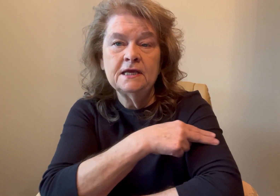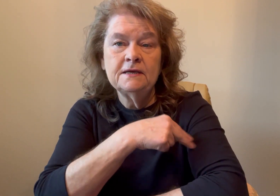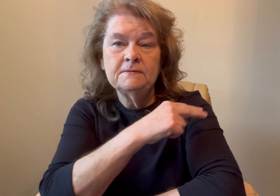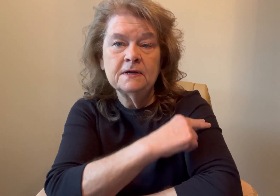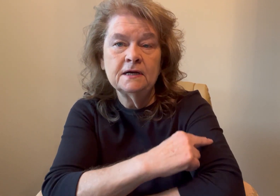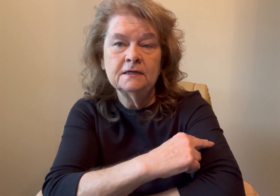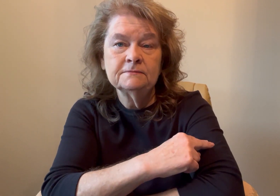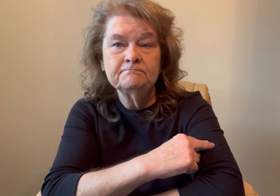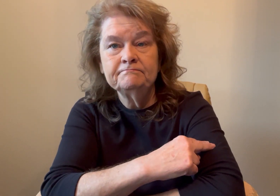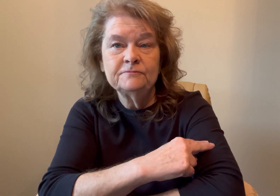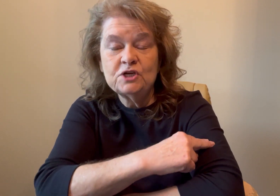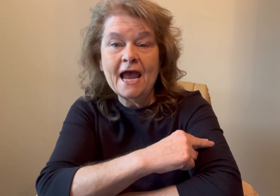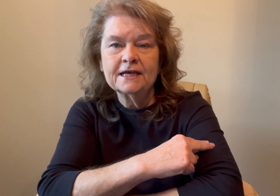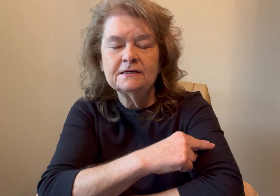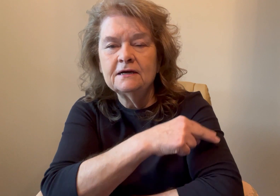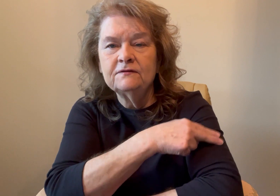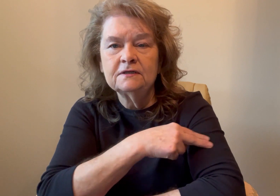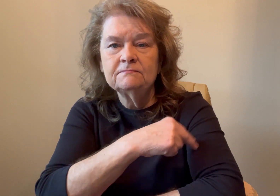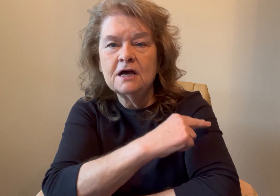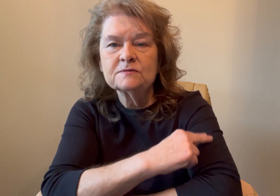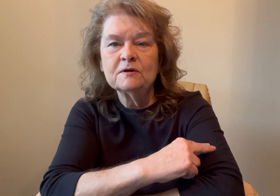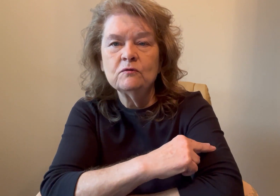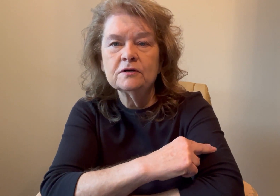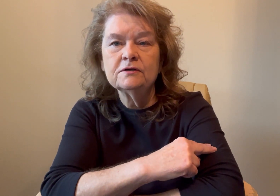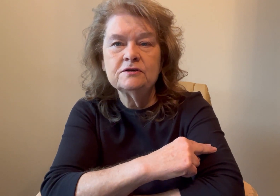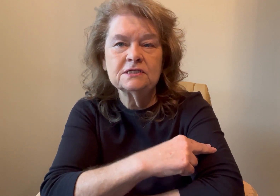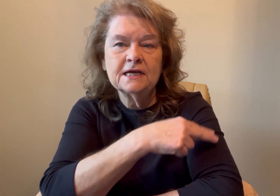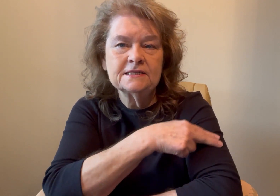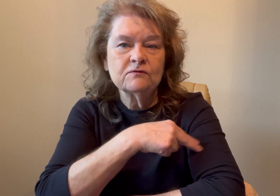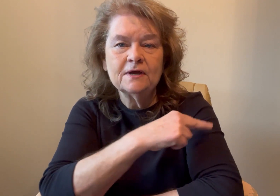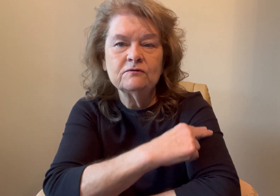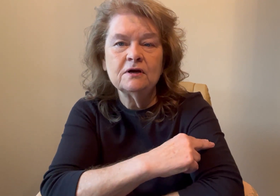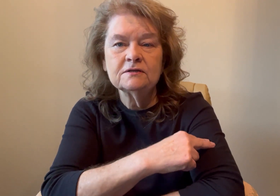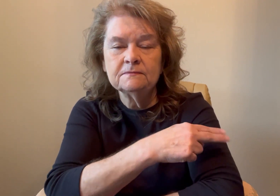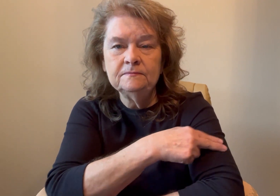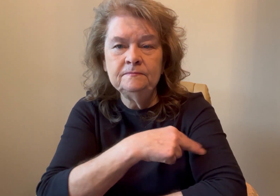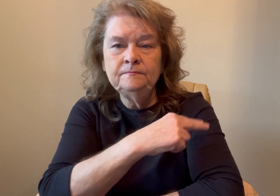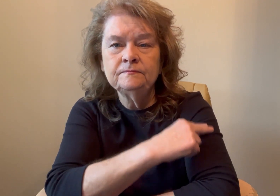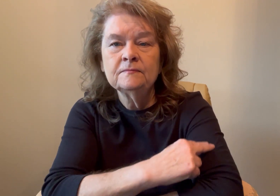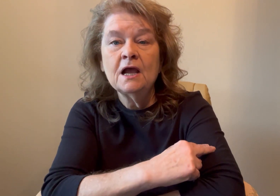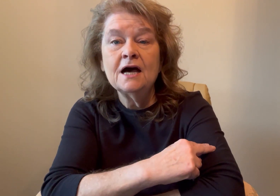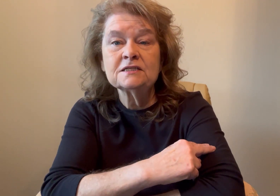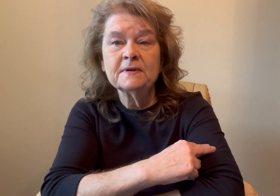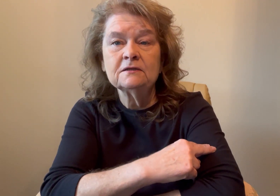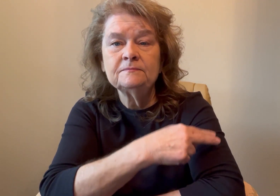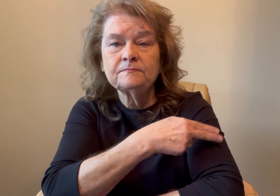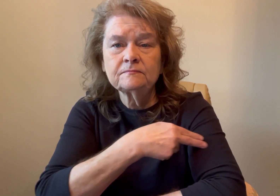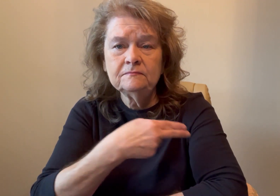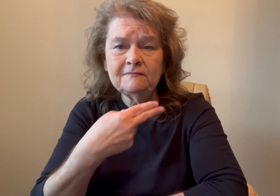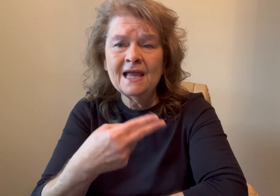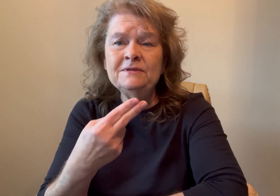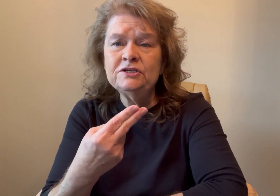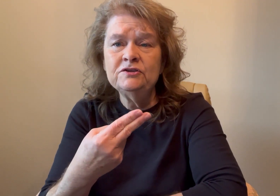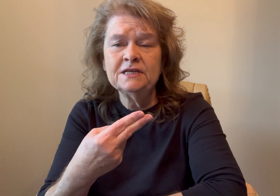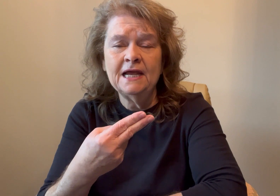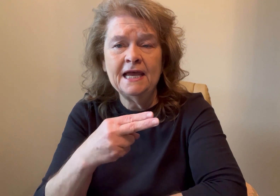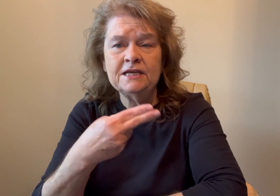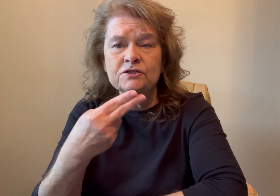the jacket of a hospital worker usually has a red cross. Hospital. I'm just using an H or